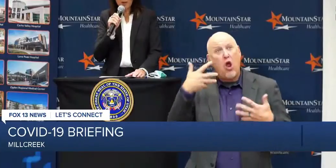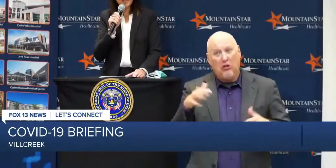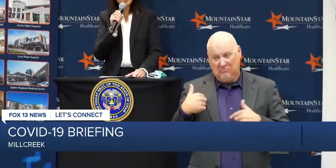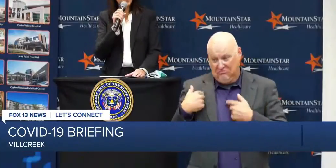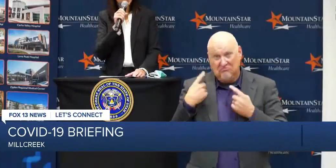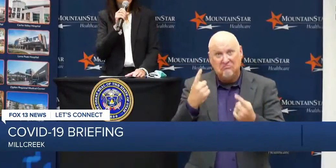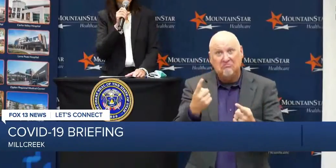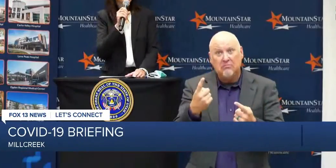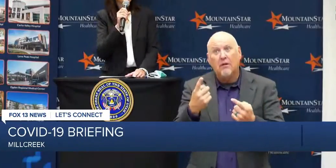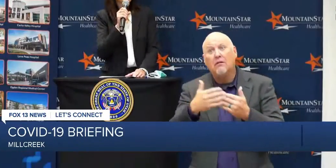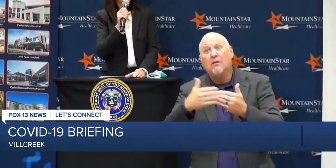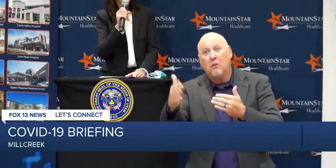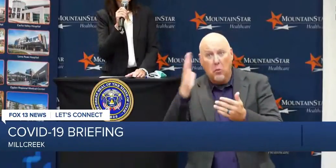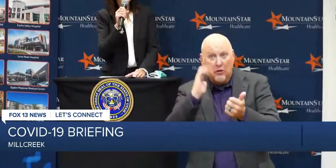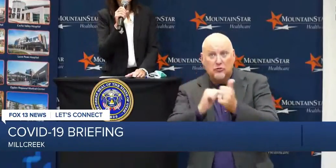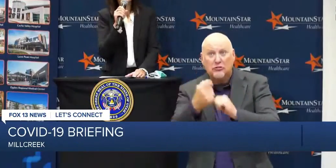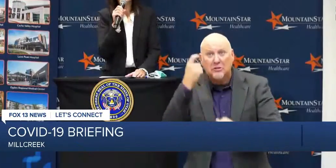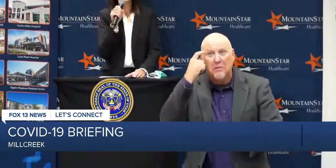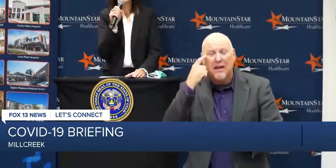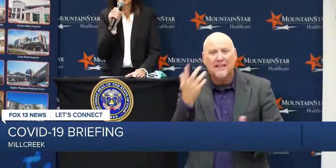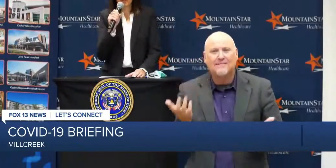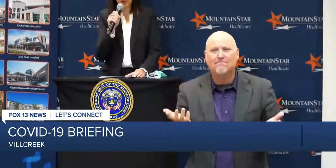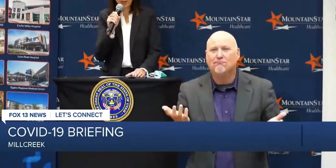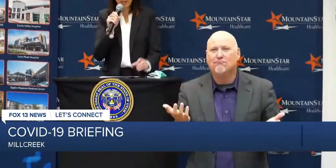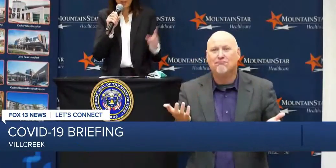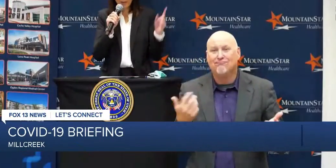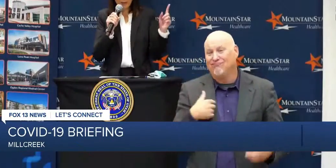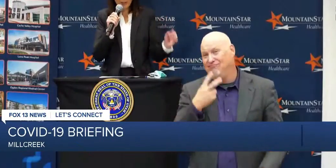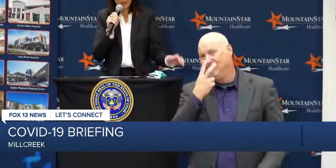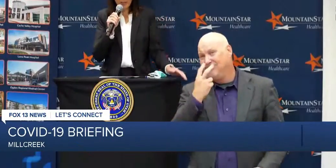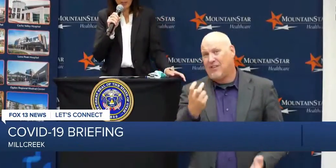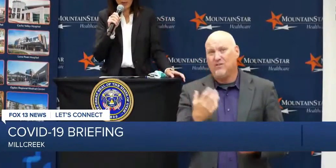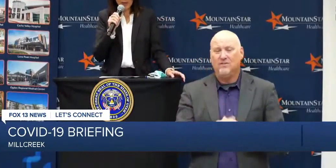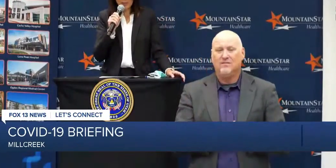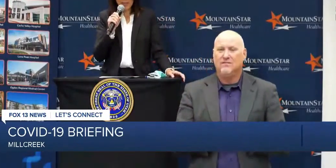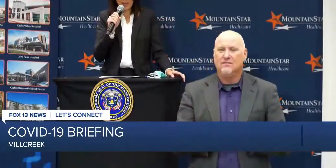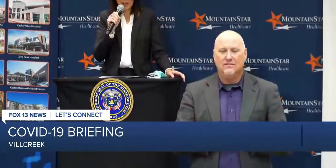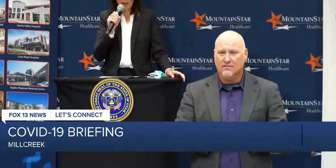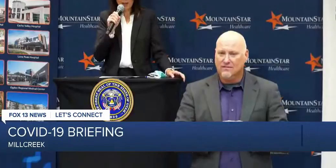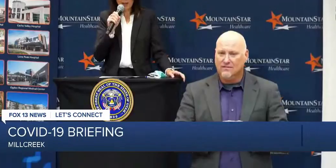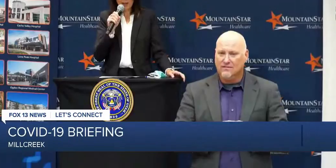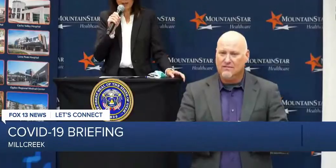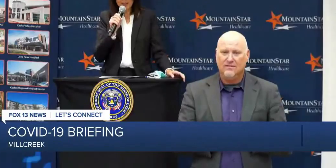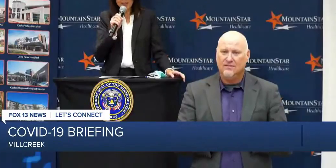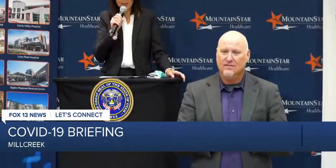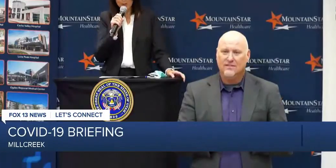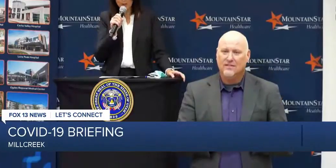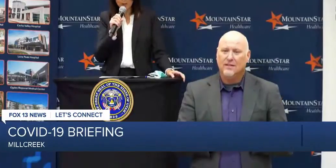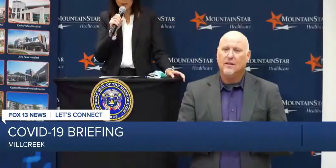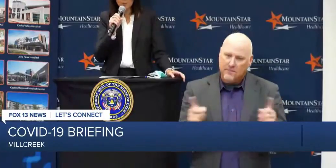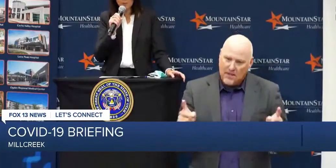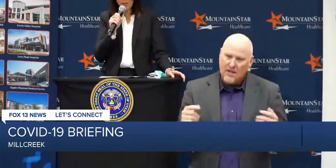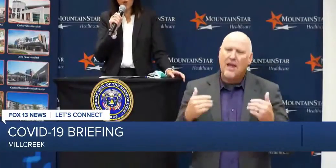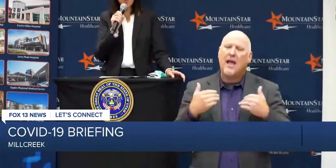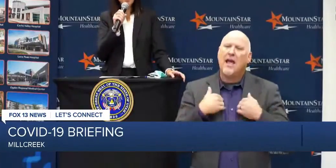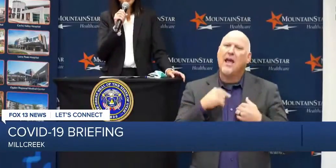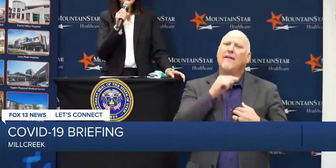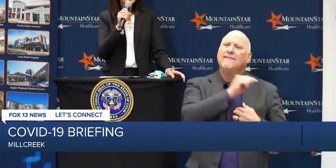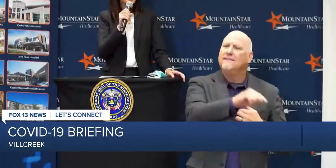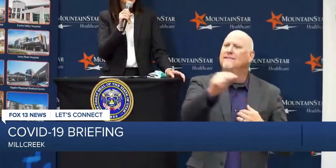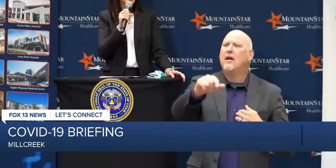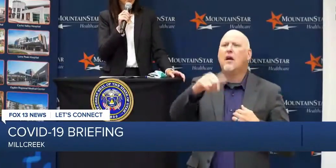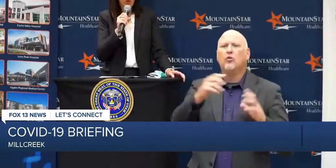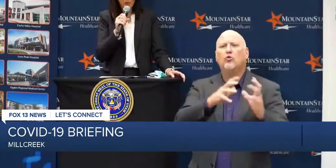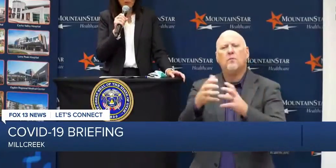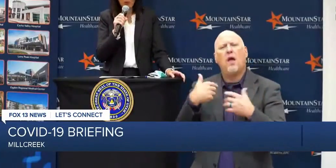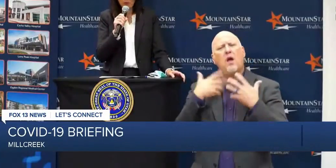My remarks today are going to be toward two other groups of people. But first, I want to give you an update on vaccine numbers. We're reporting